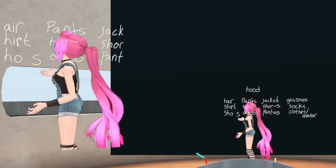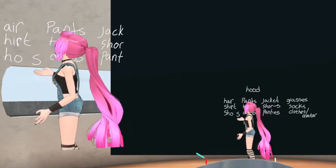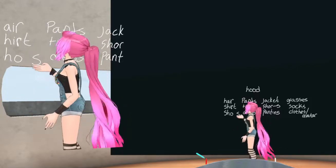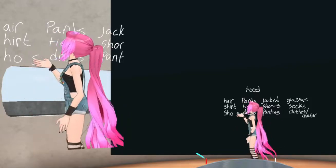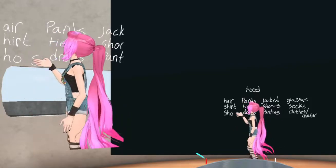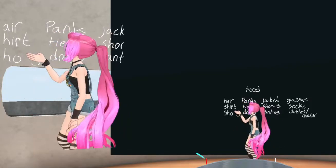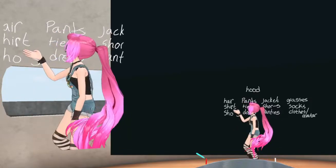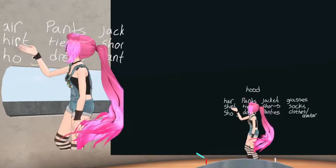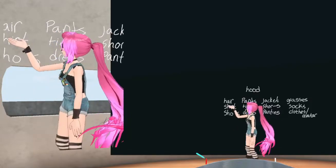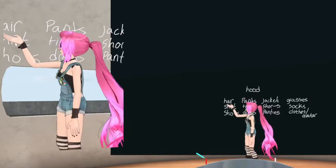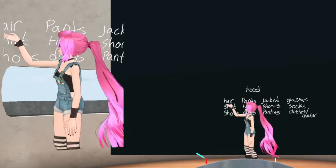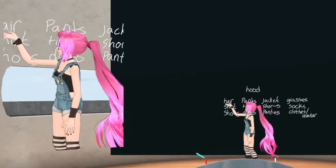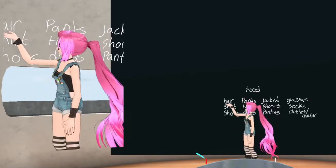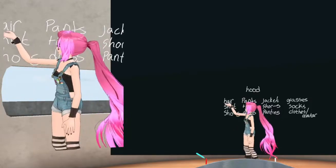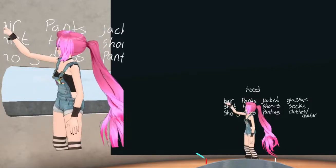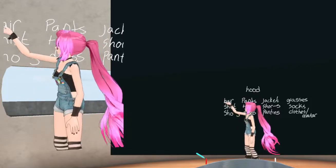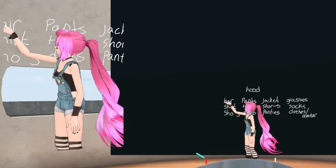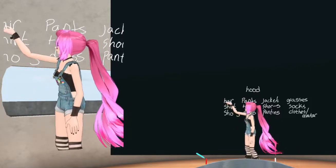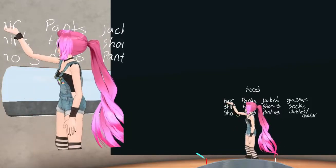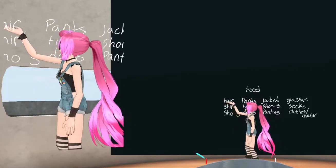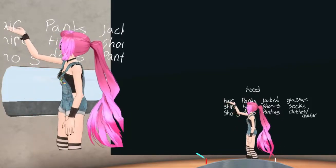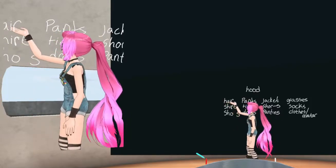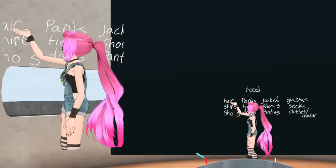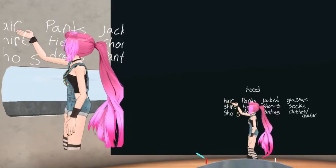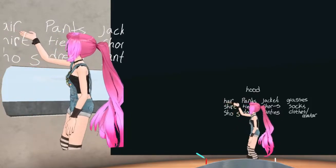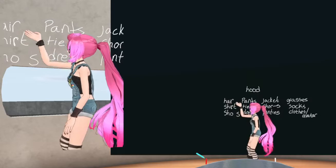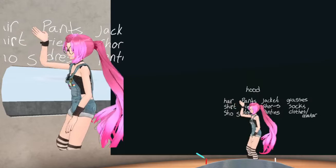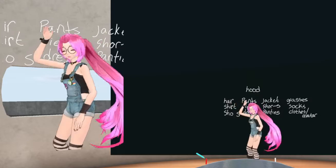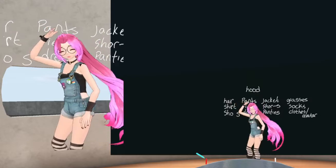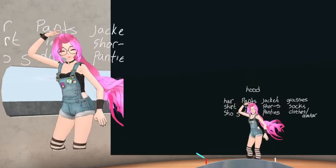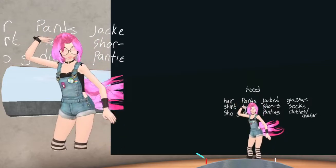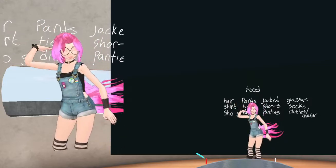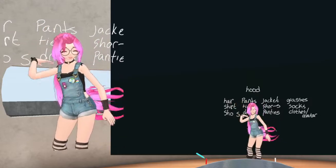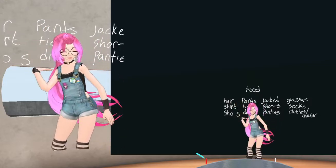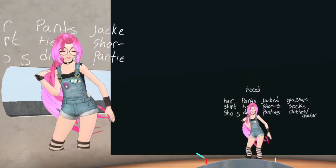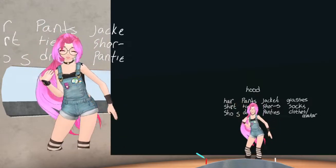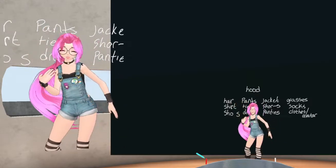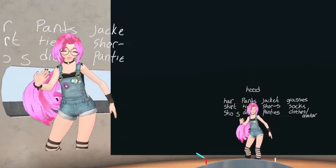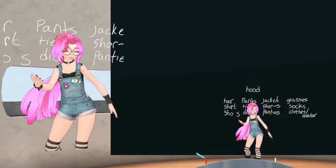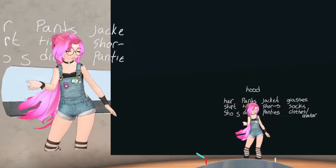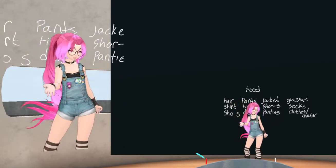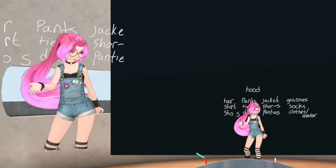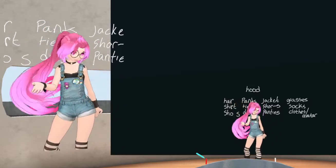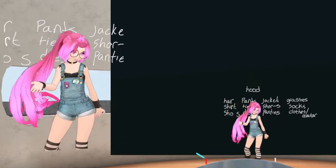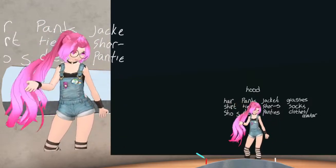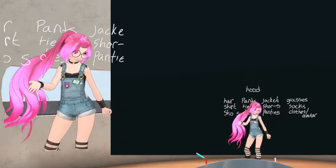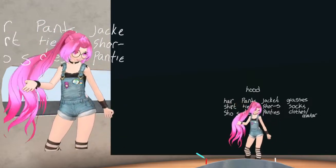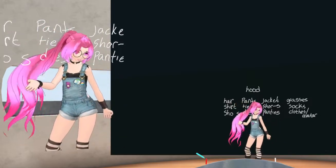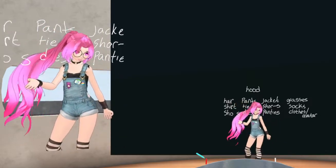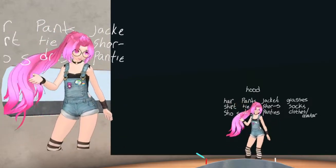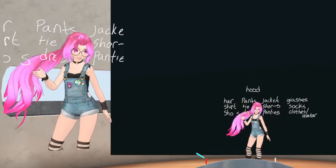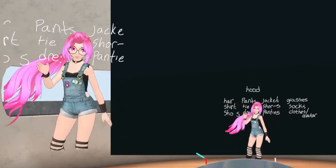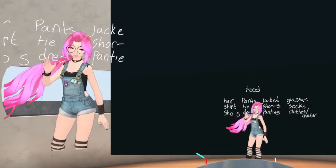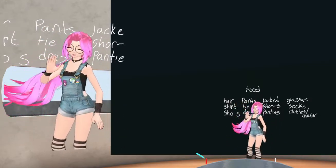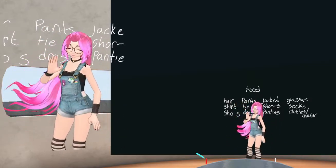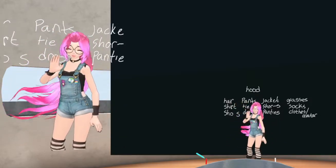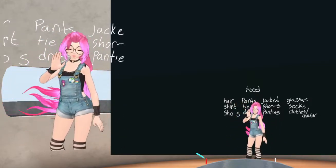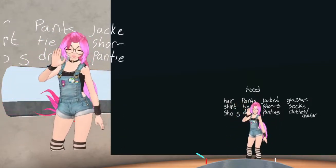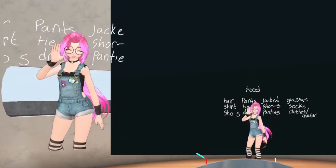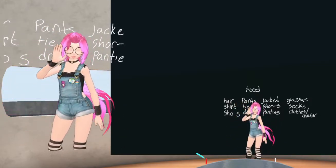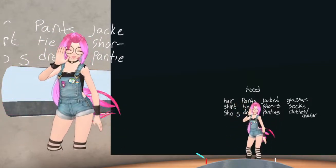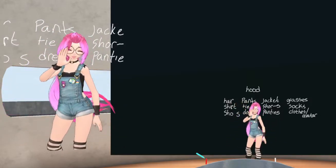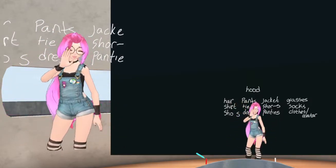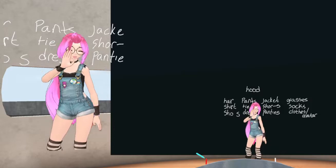What's under the hood? Yeah. Okay, so hair. All of you have such long, luscious hair in here, so I just have to teach it.